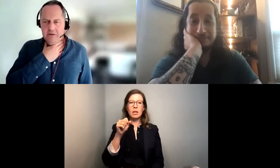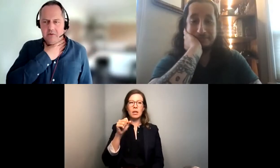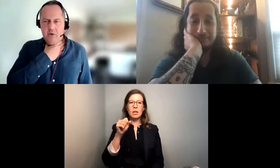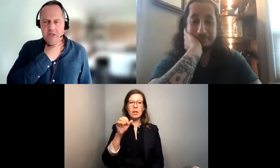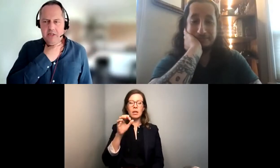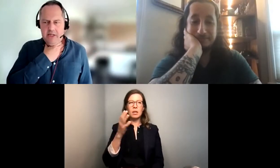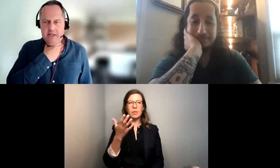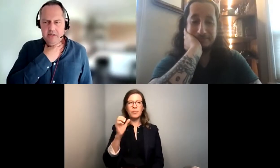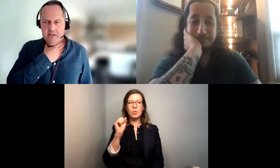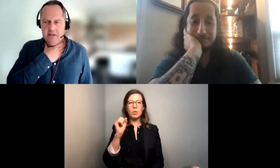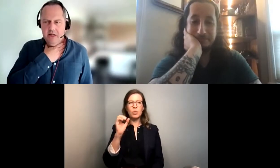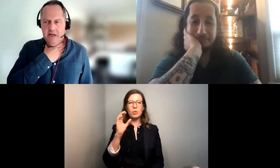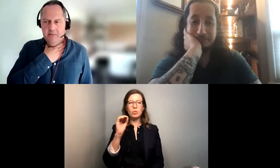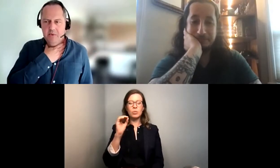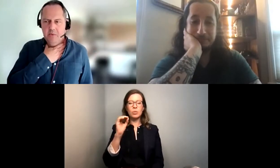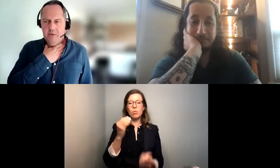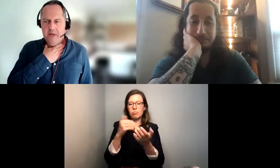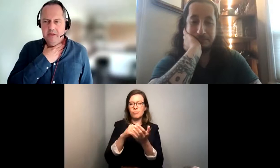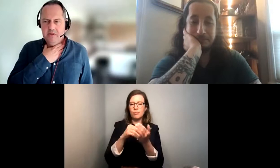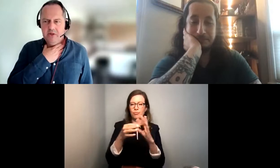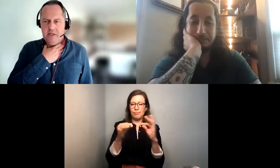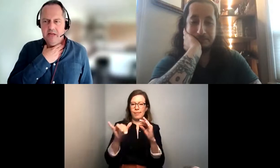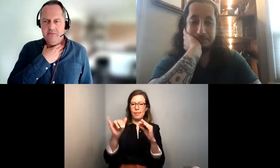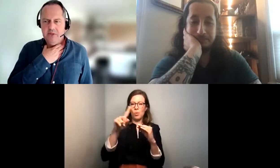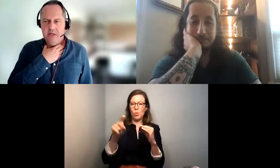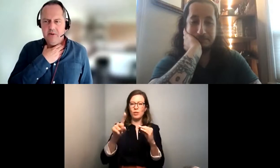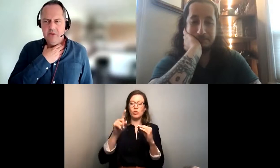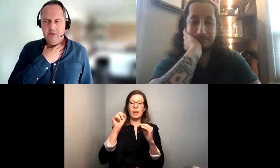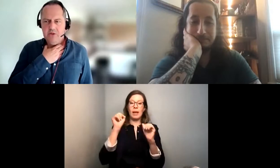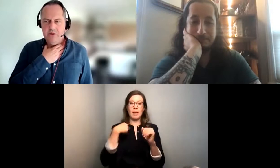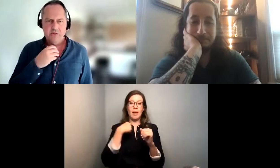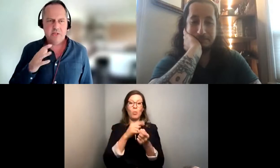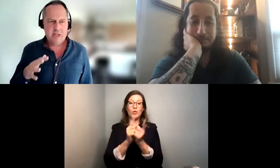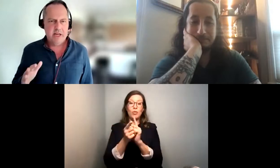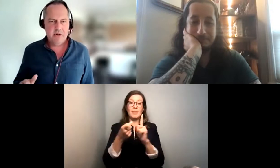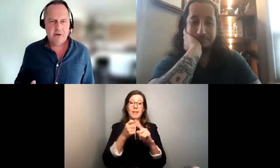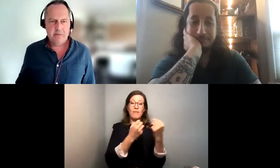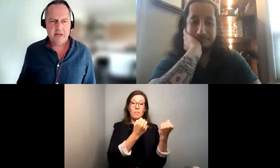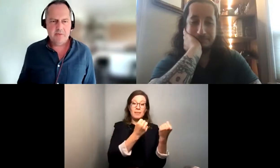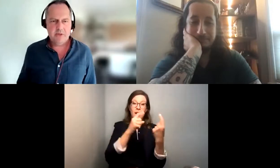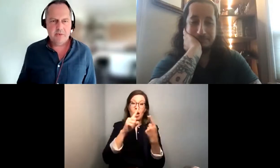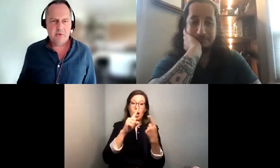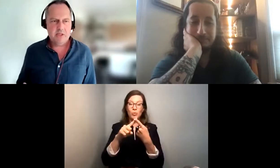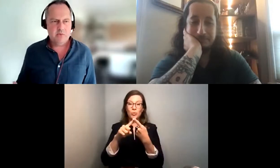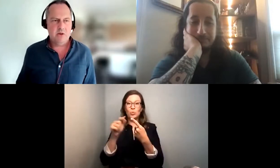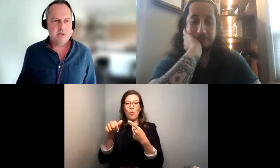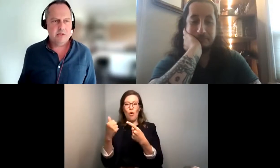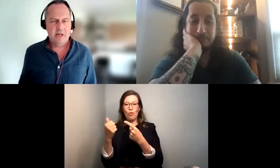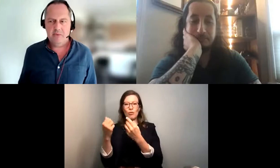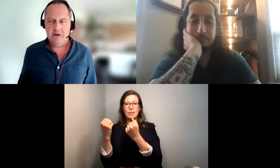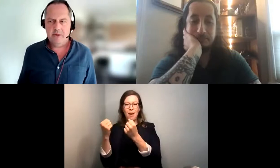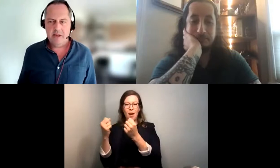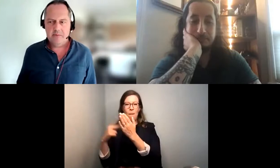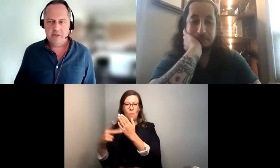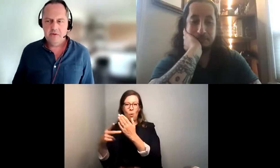Okay. So the question is whether we can translate from sign language to some sort of sign programming language. But the question is, what's the